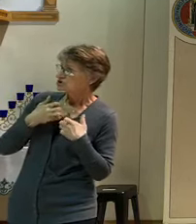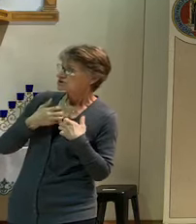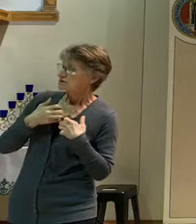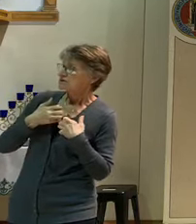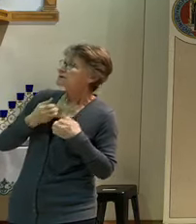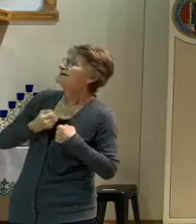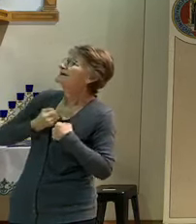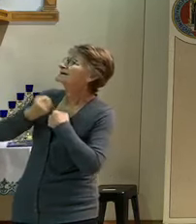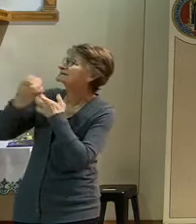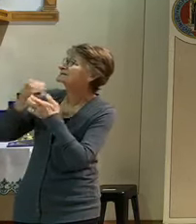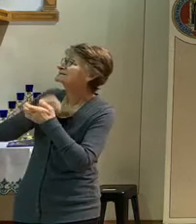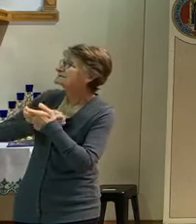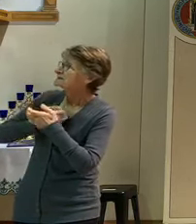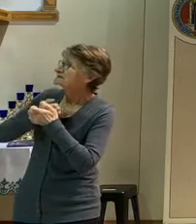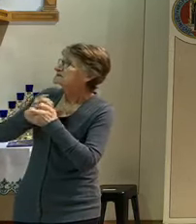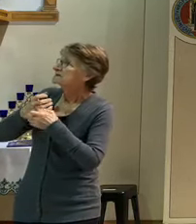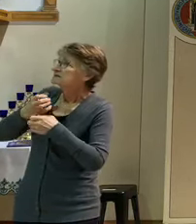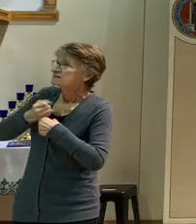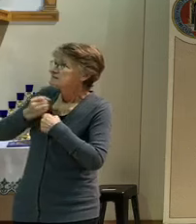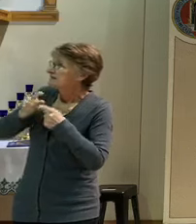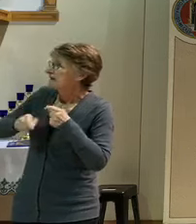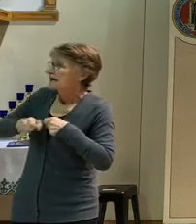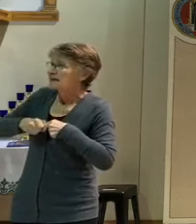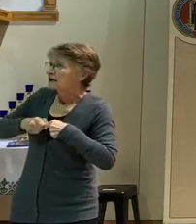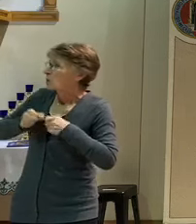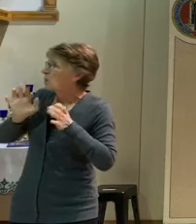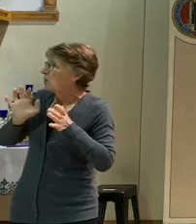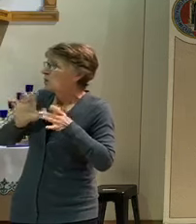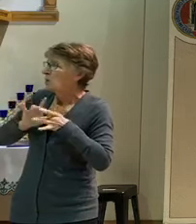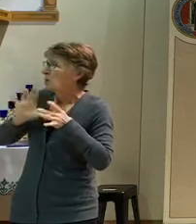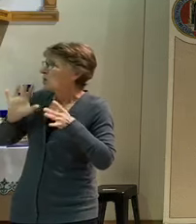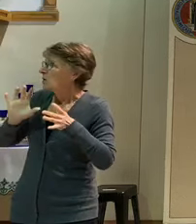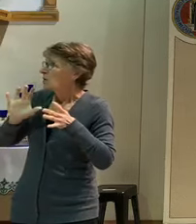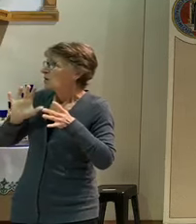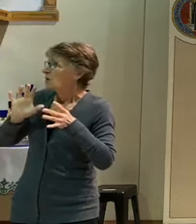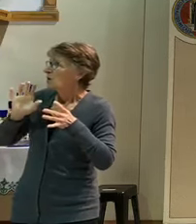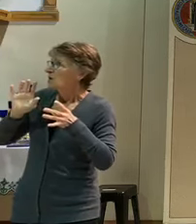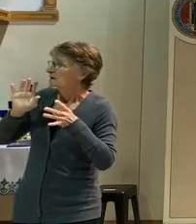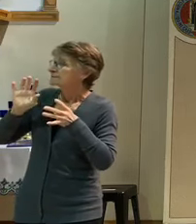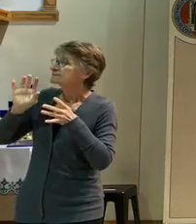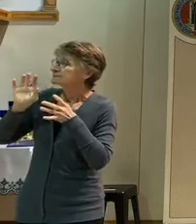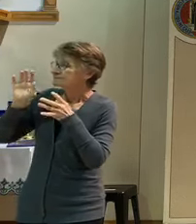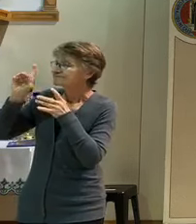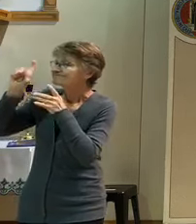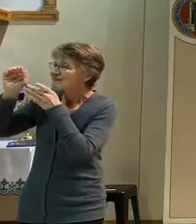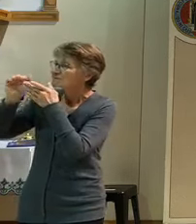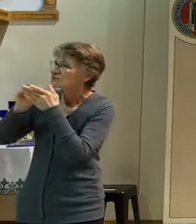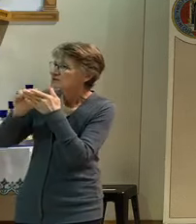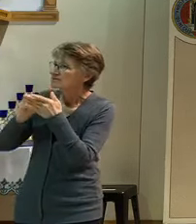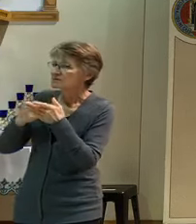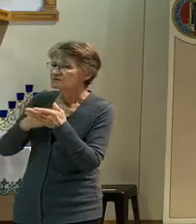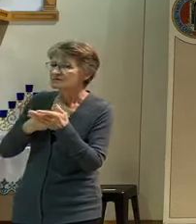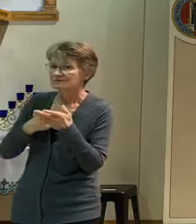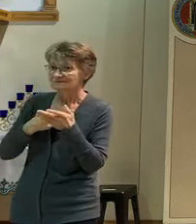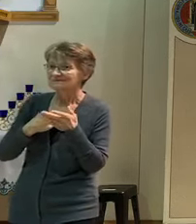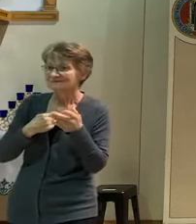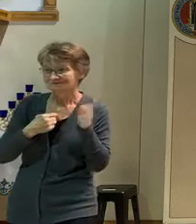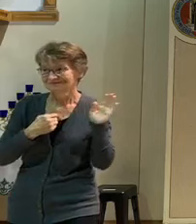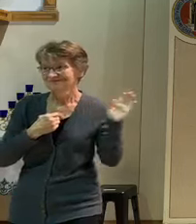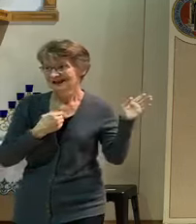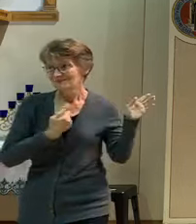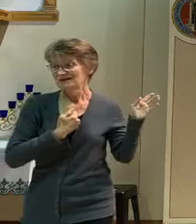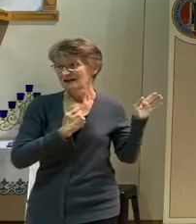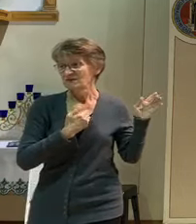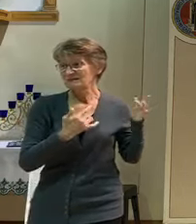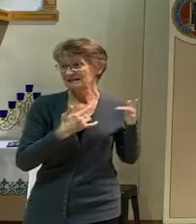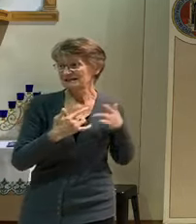that? You're overly sensitive? You know what? You have an overly sensitive priest. I want you to know that.